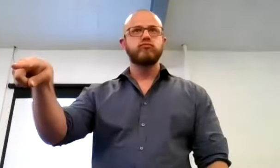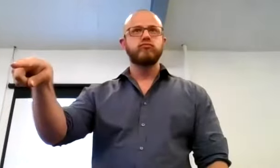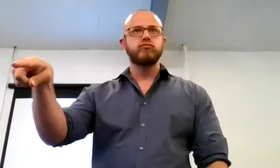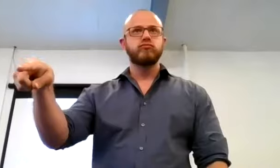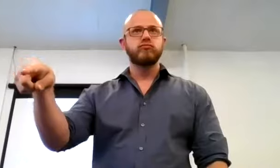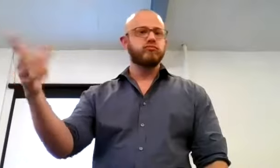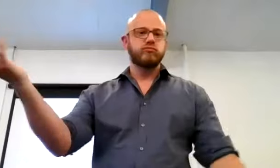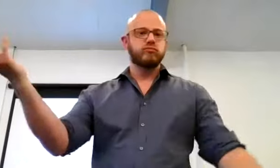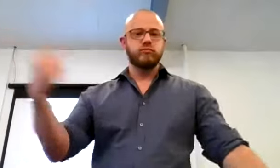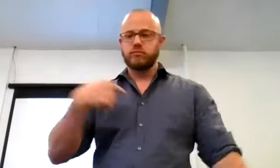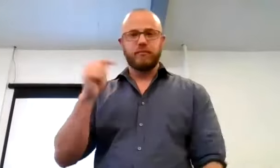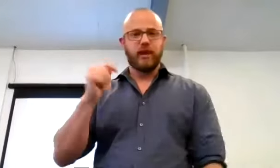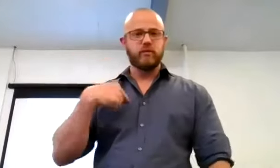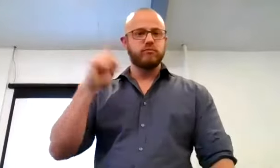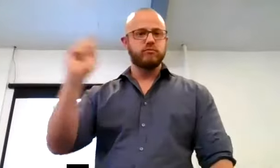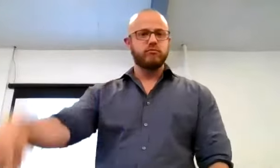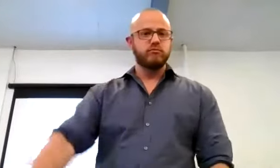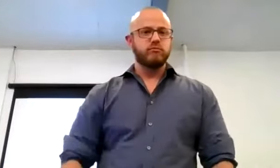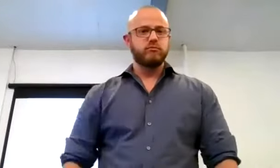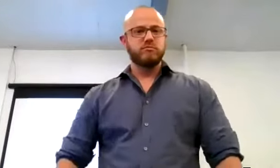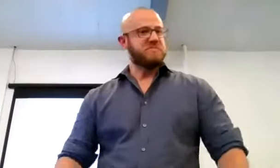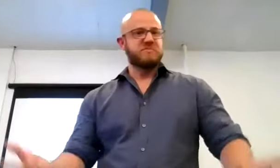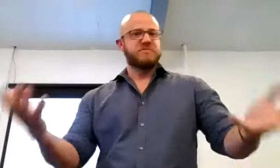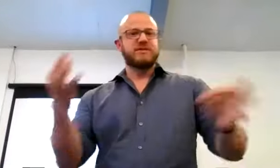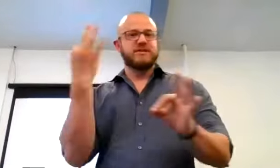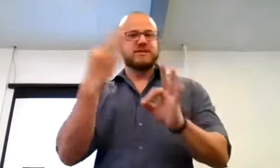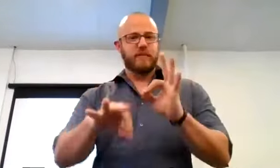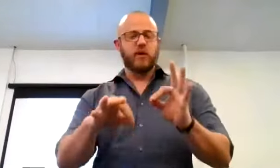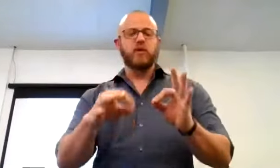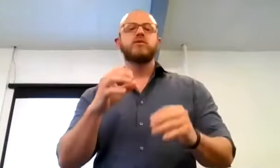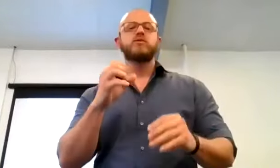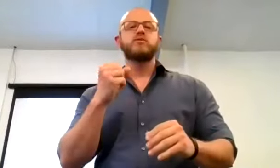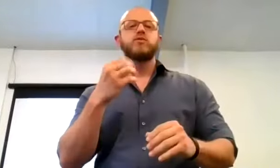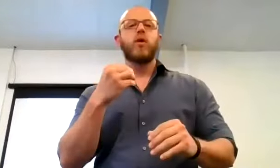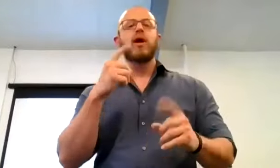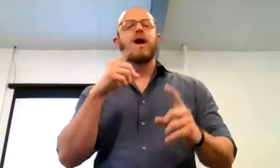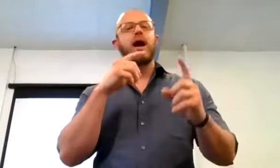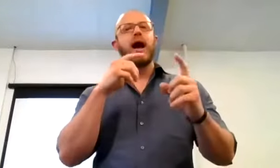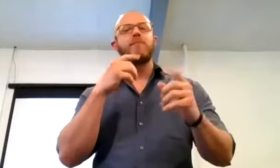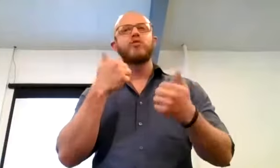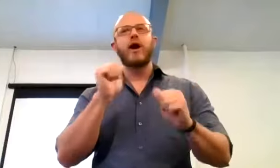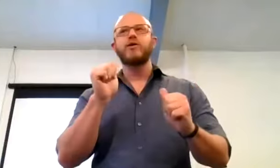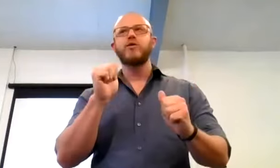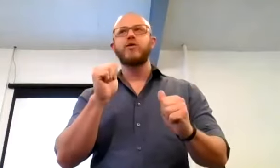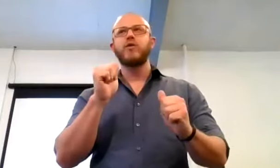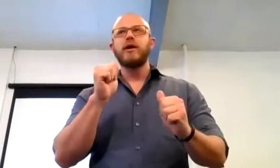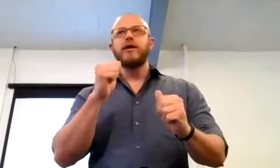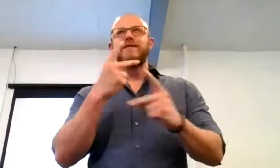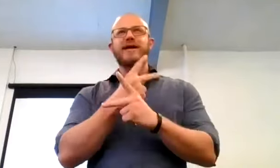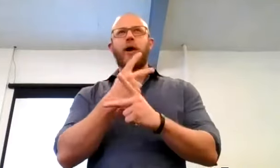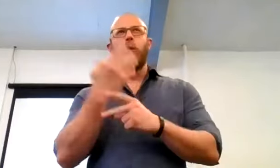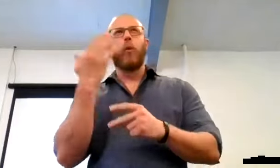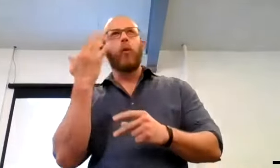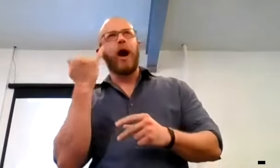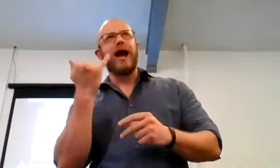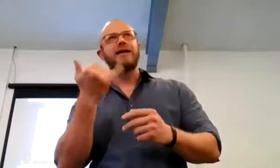That's it. It's literally bathroom, I, point, go. That's so simple, 3 signs. So I just tried to just really figure